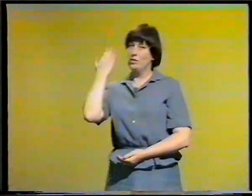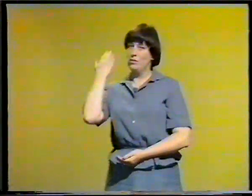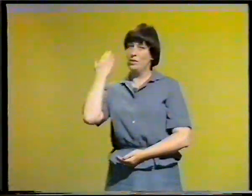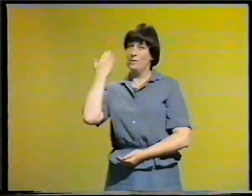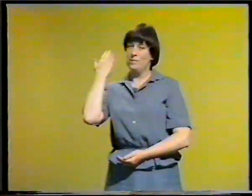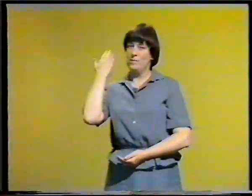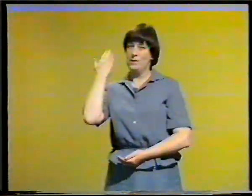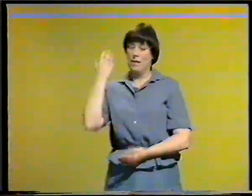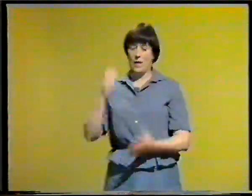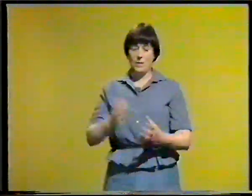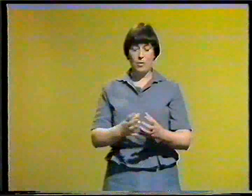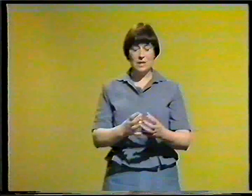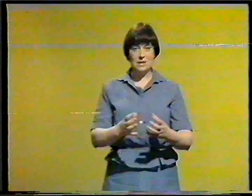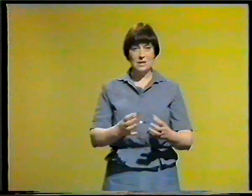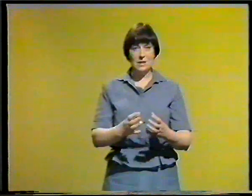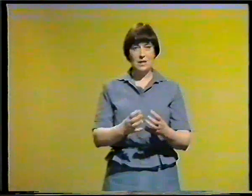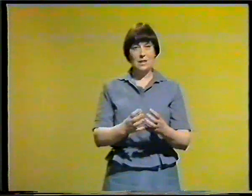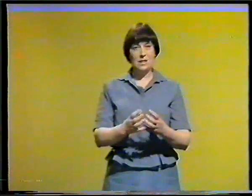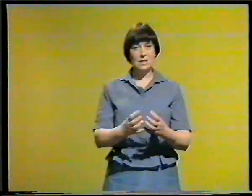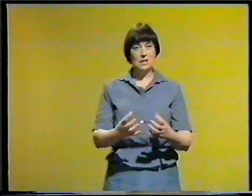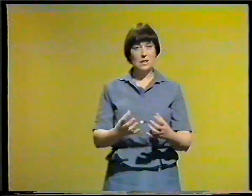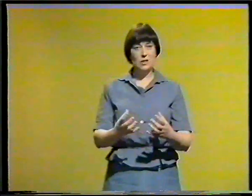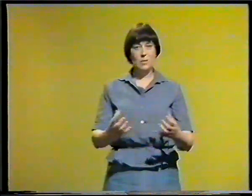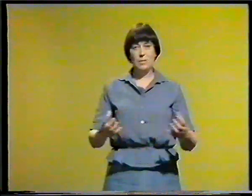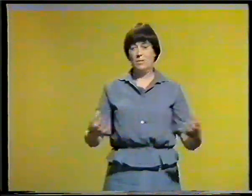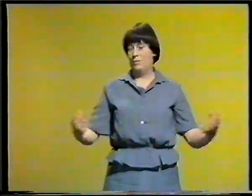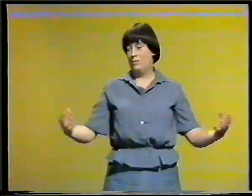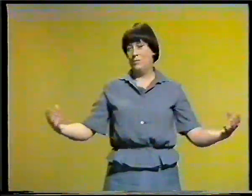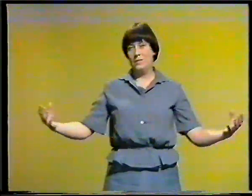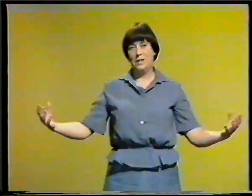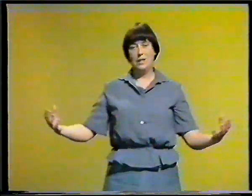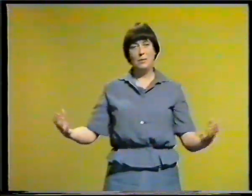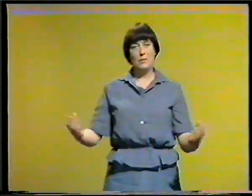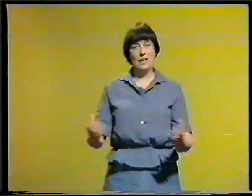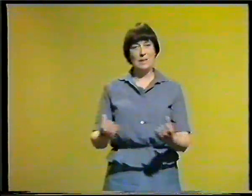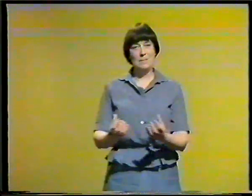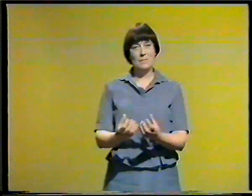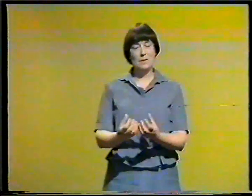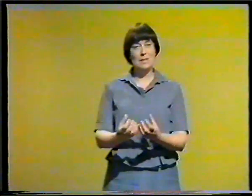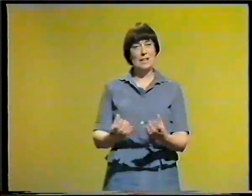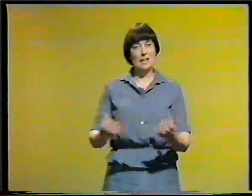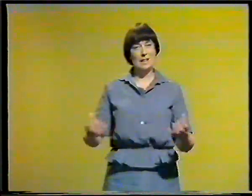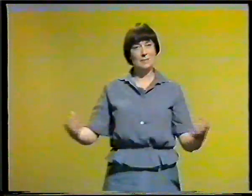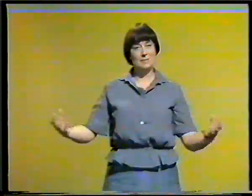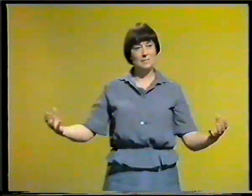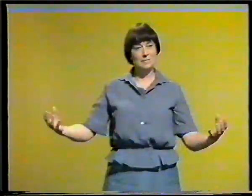shoulder, and the present is a continuum in the midway, the midline.